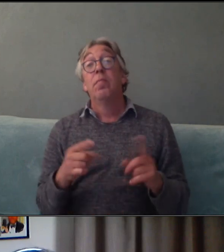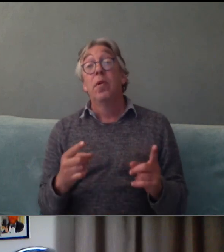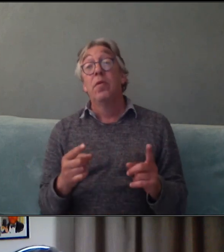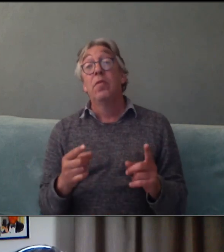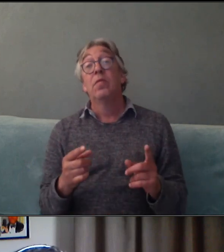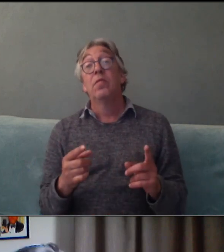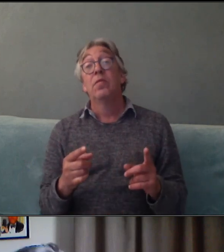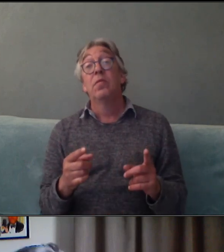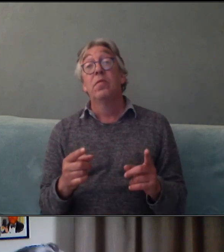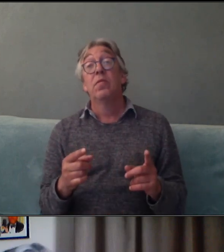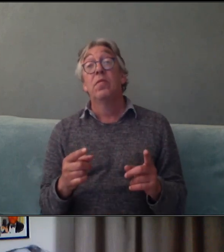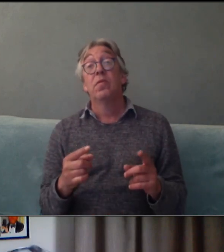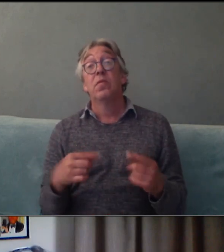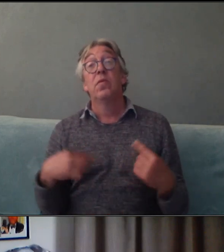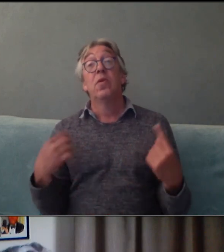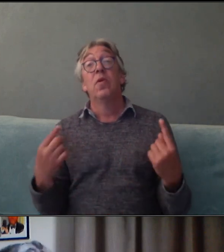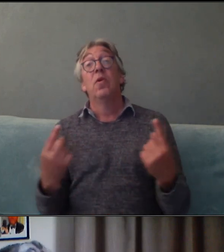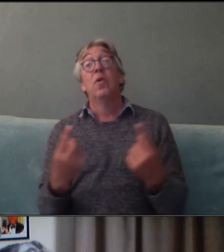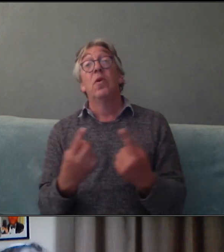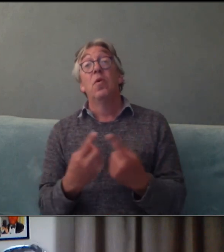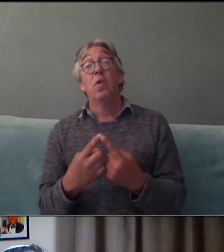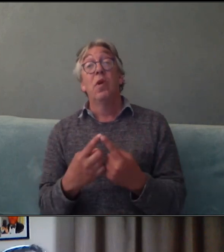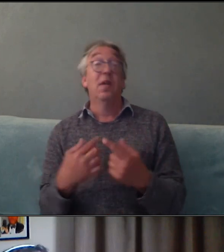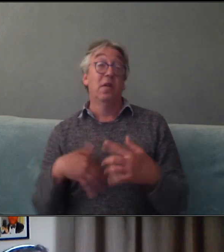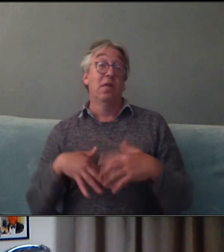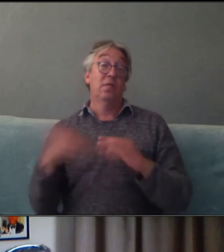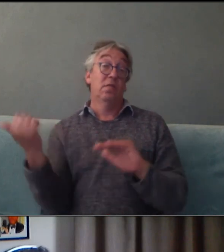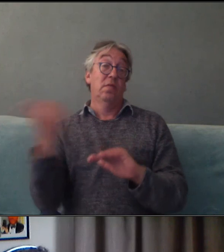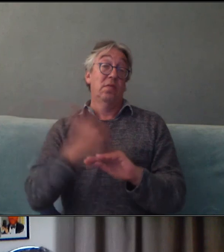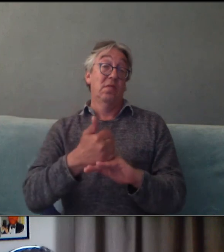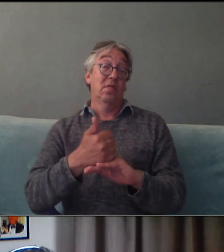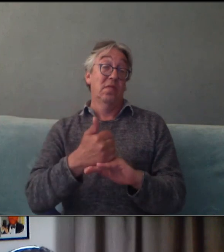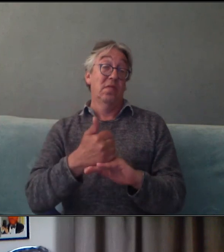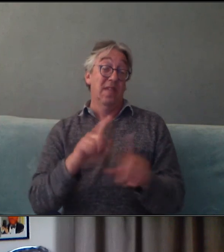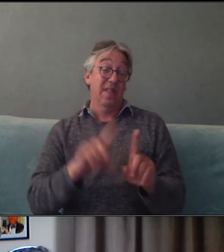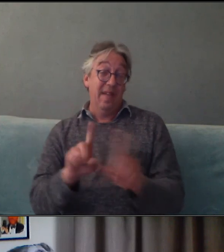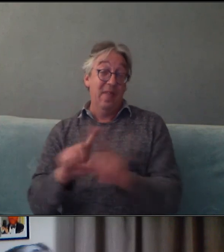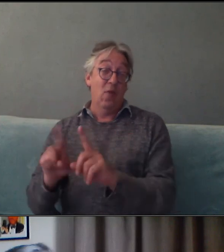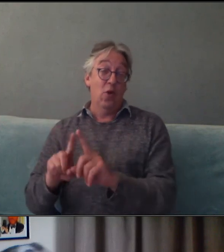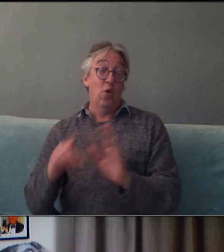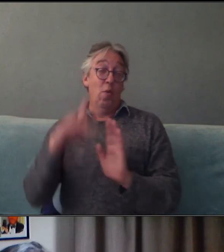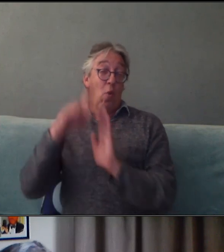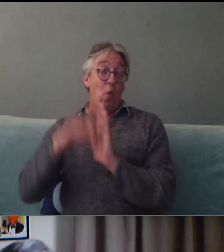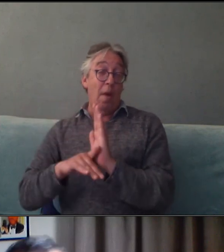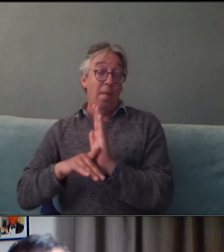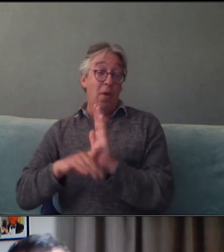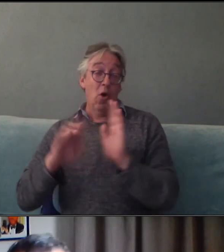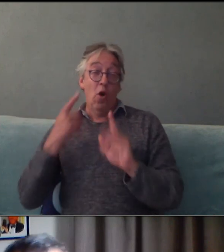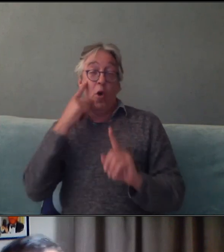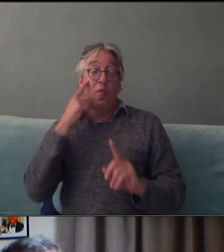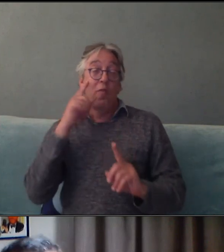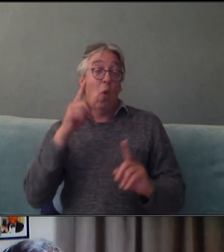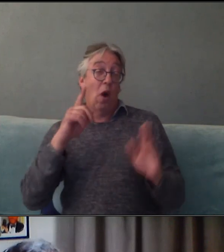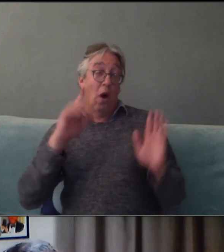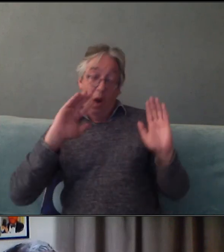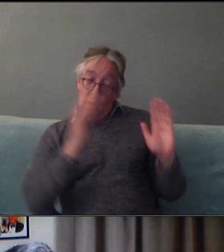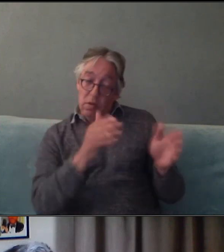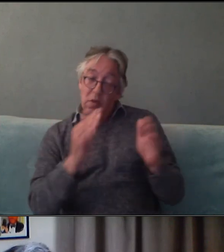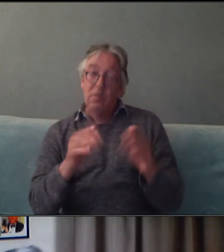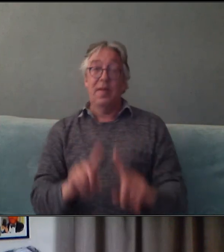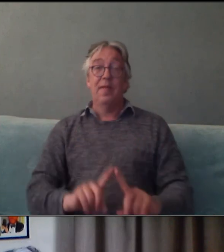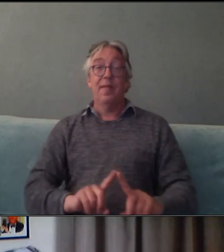able to create many programs that target different areas of the